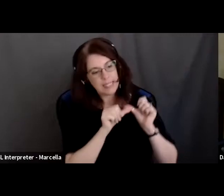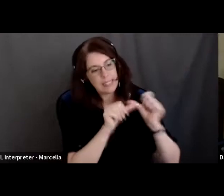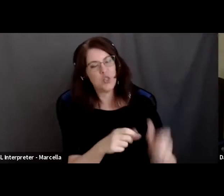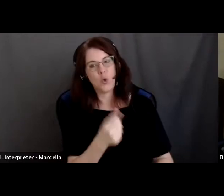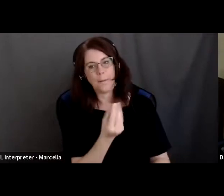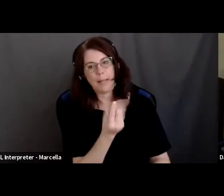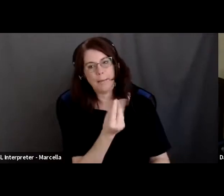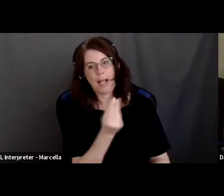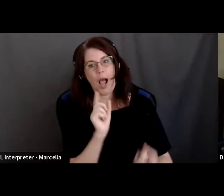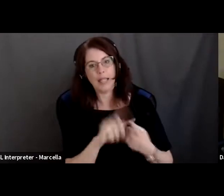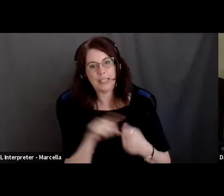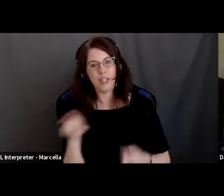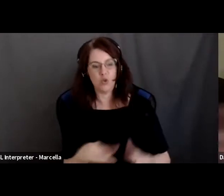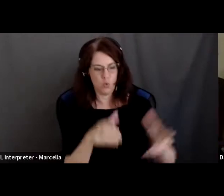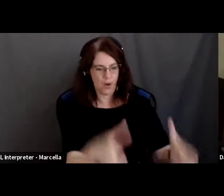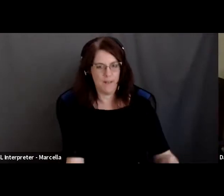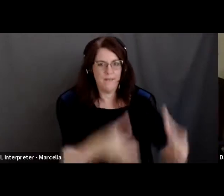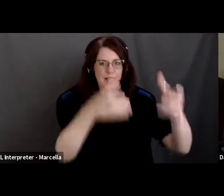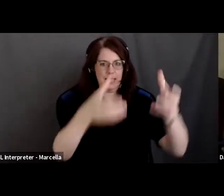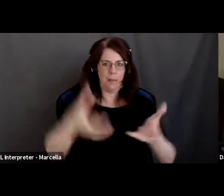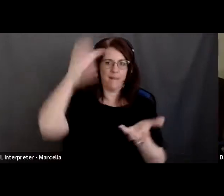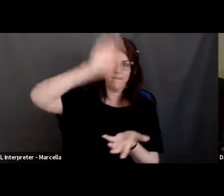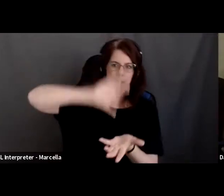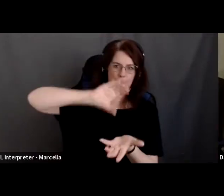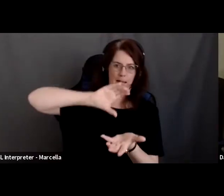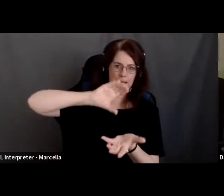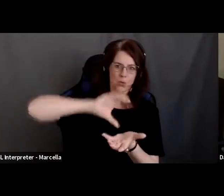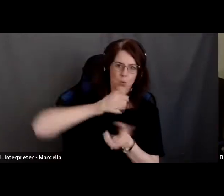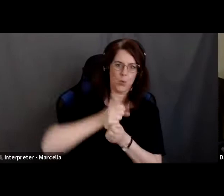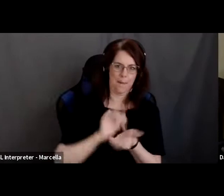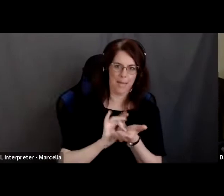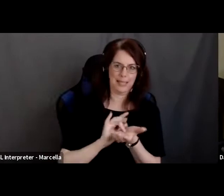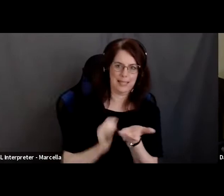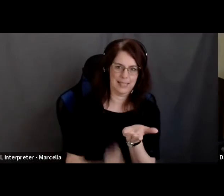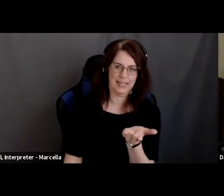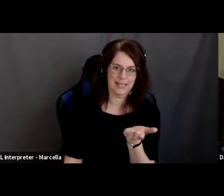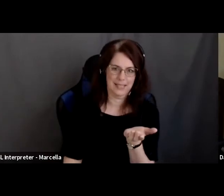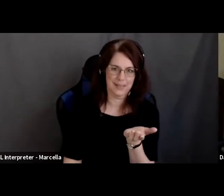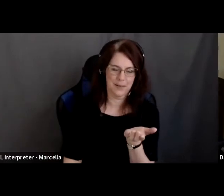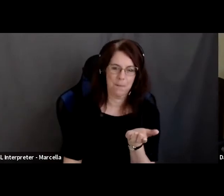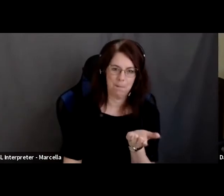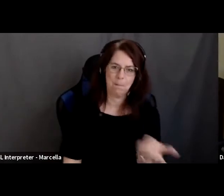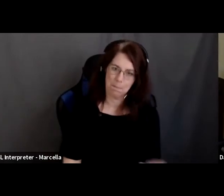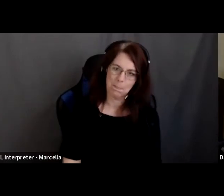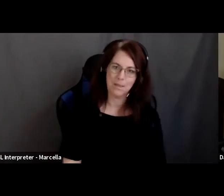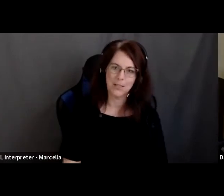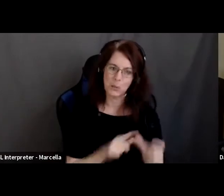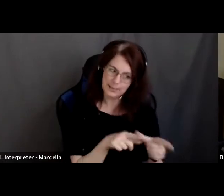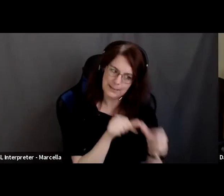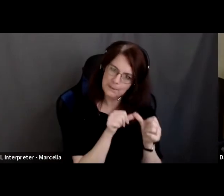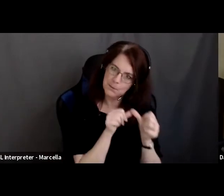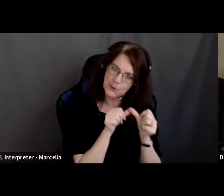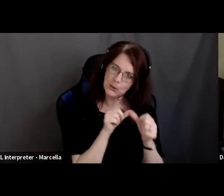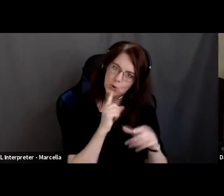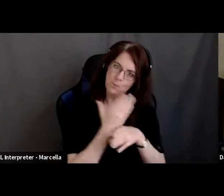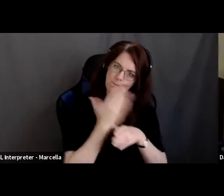you physically pick up the device and flip it upside down to get your medication. So it's something that is persistent to annoy